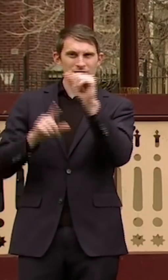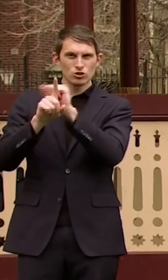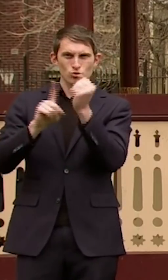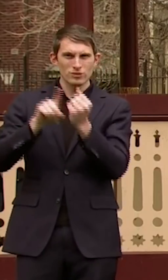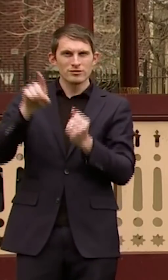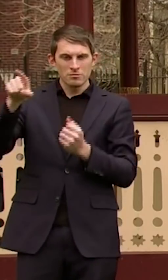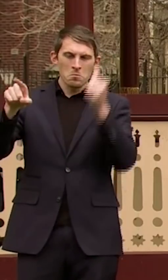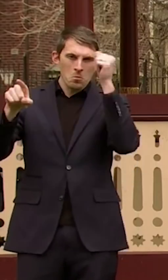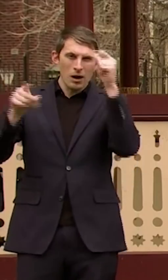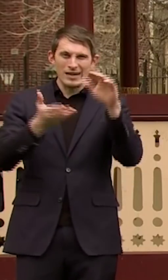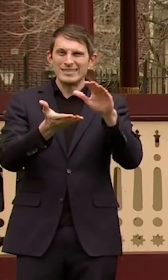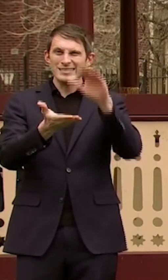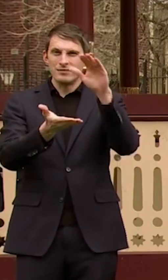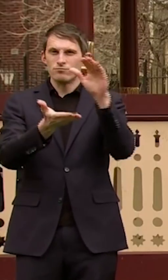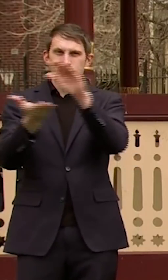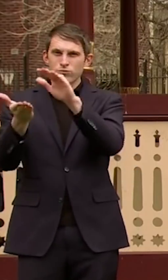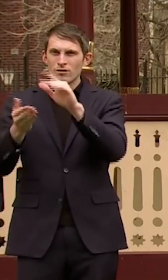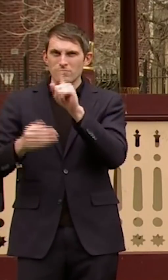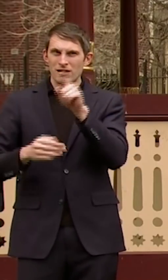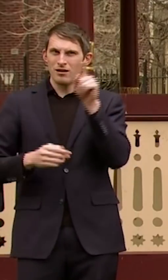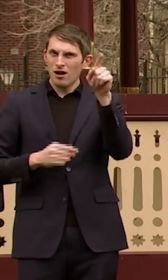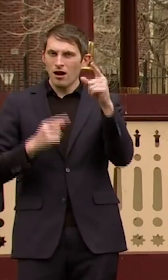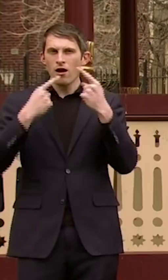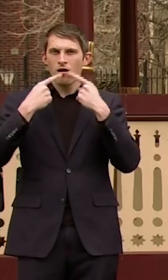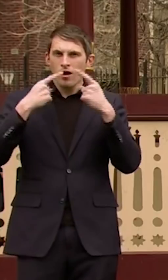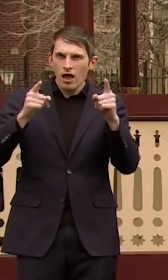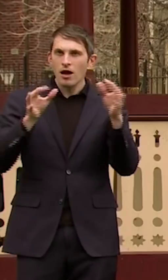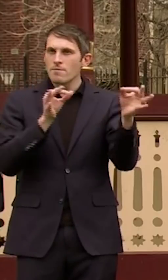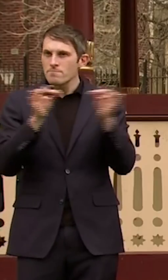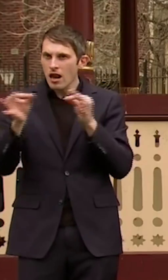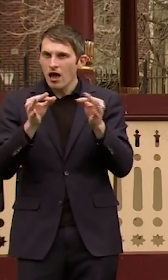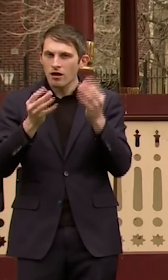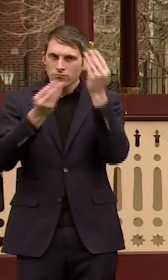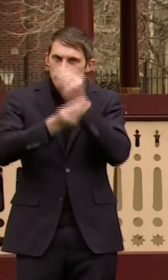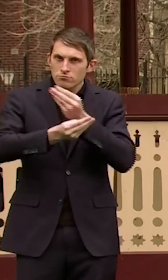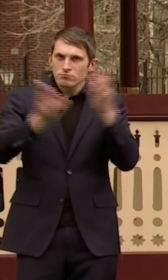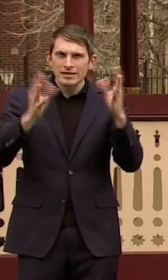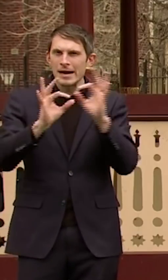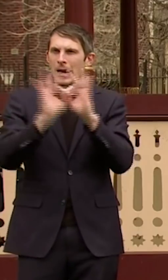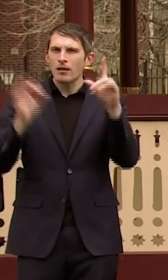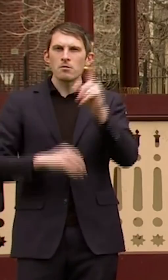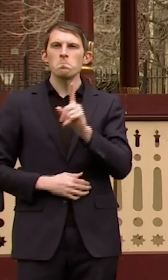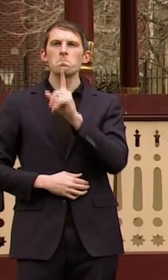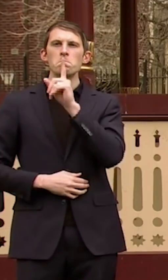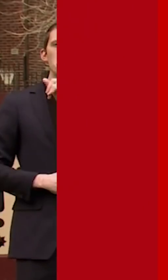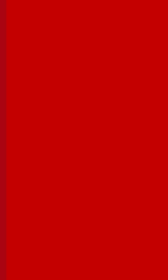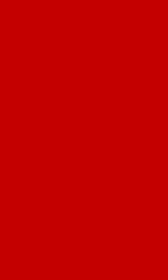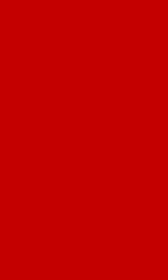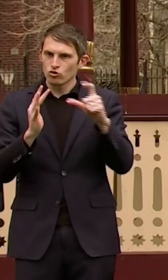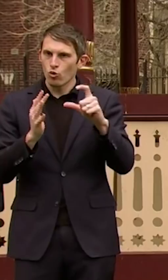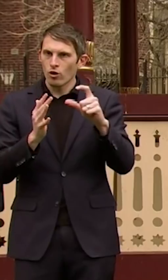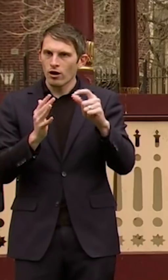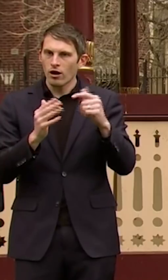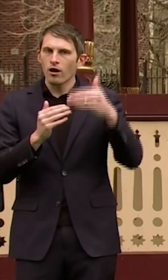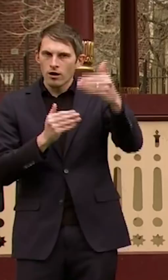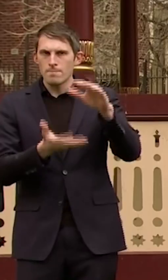announced. This was not announced. This was done without anyone knowing. And the Commonwealth have got caught doing it. But there's something